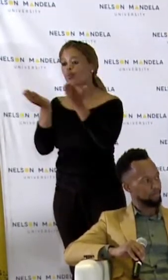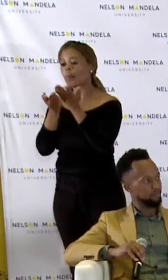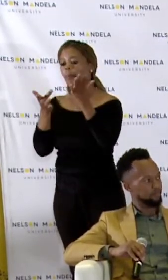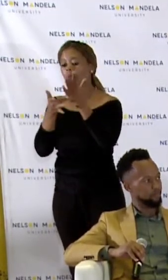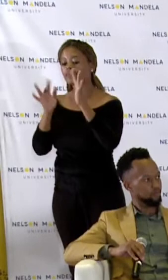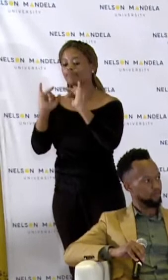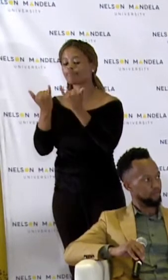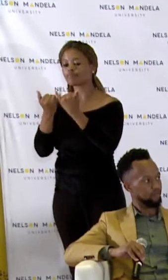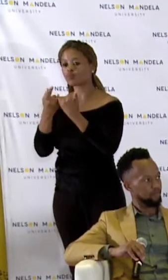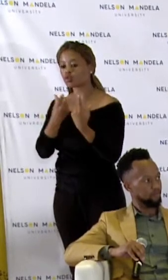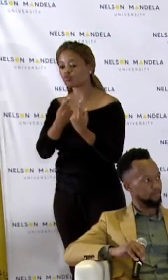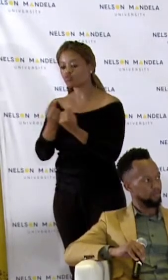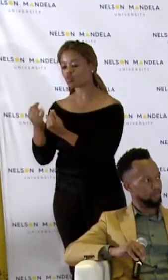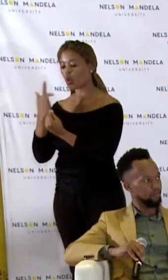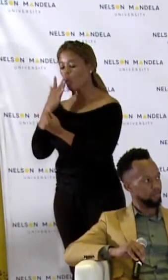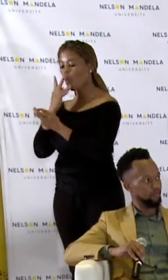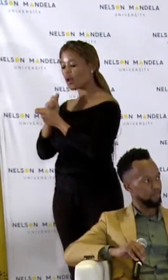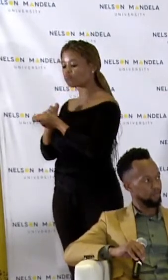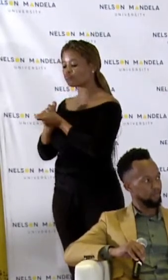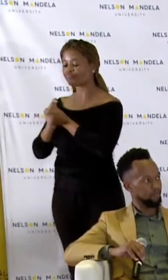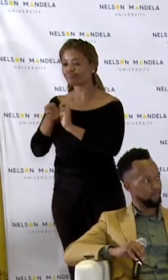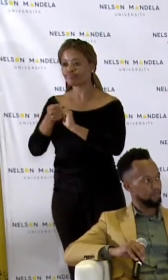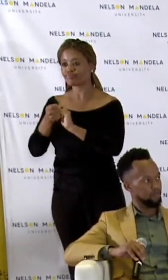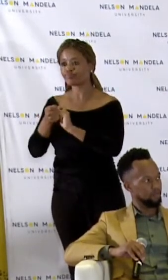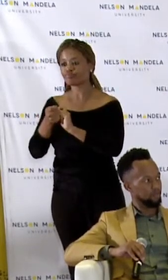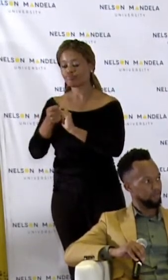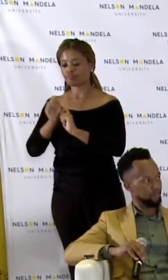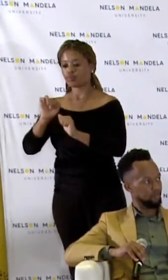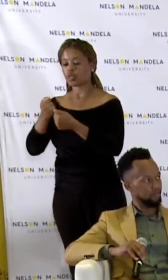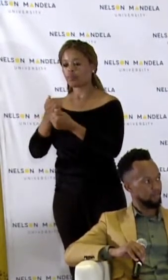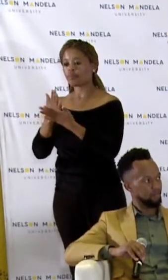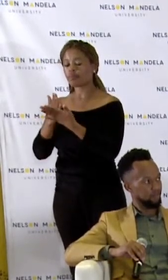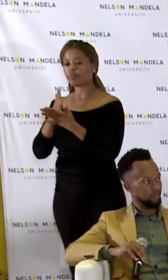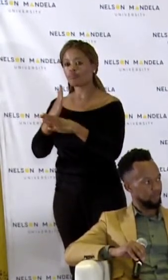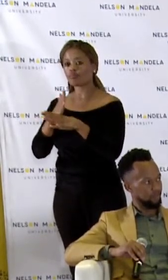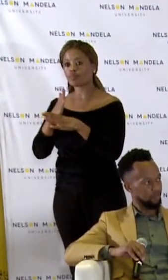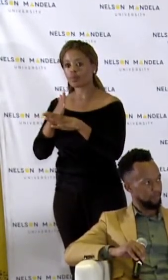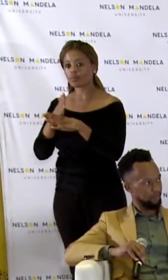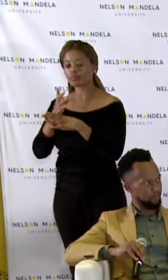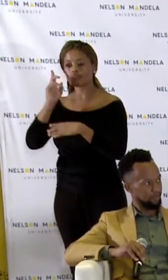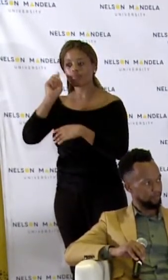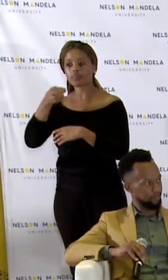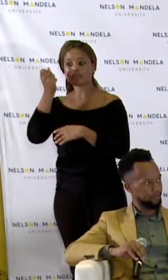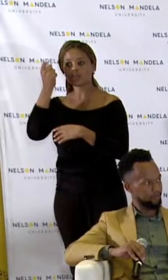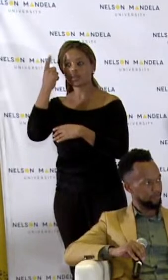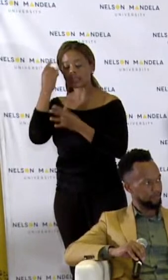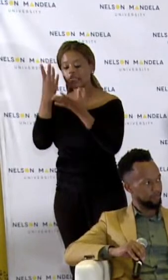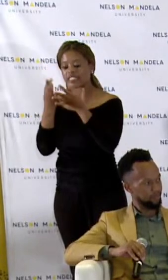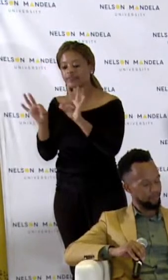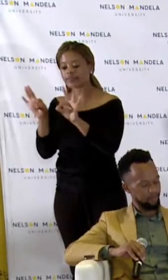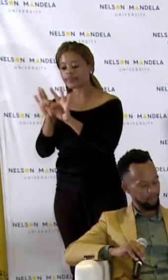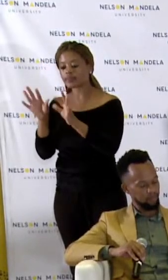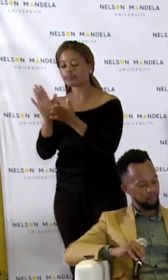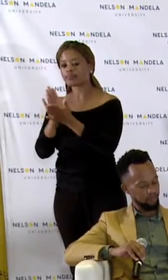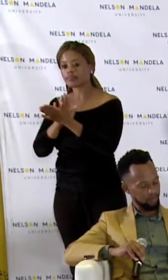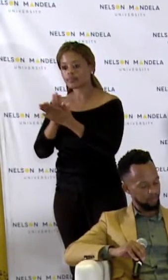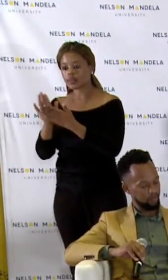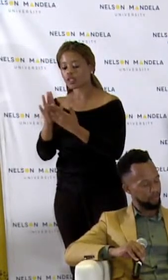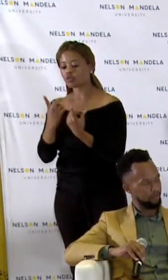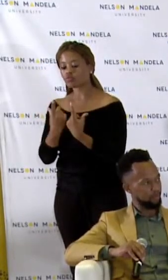done as we have evolved is to make an effort to understand the values and the norms